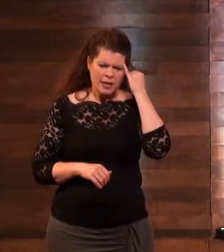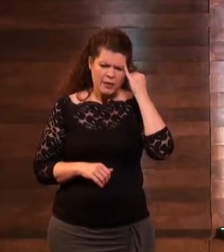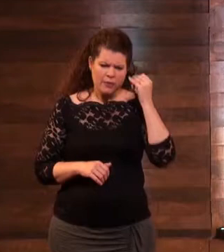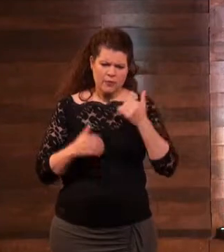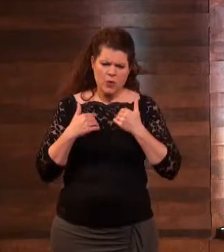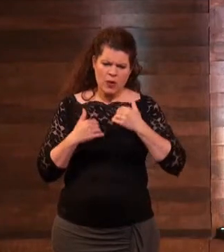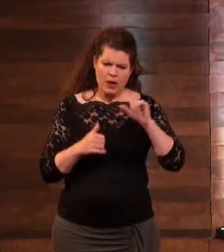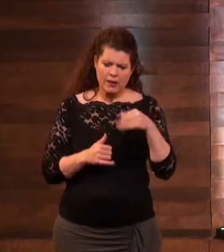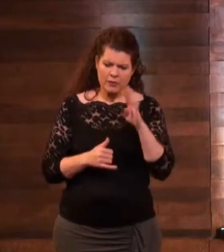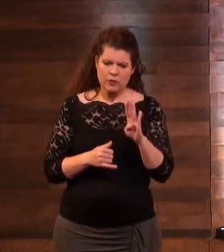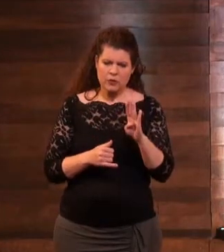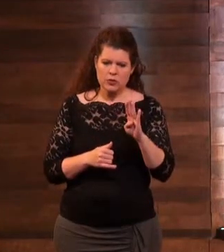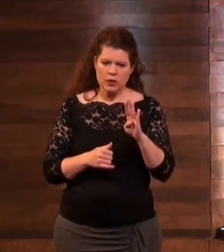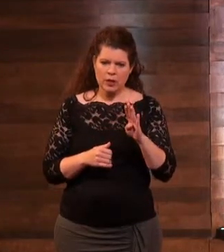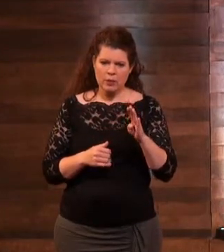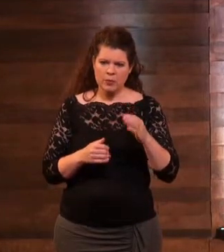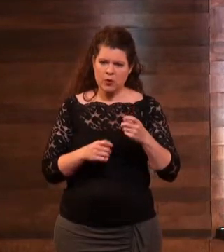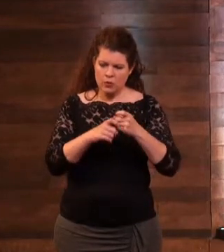the blessings of God?